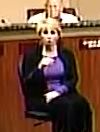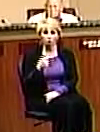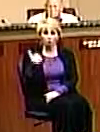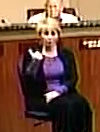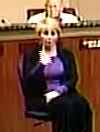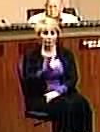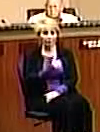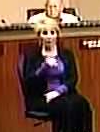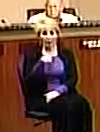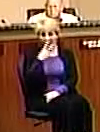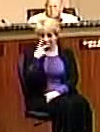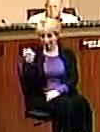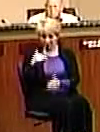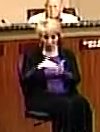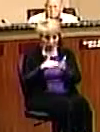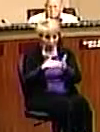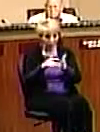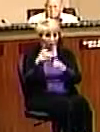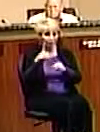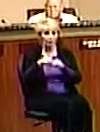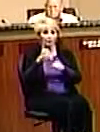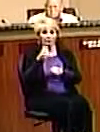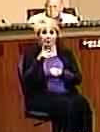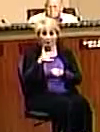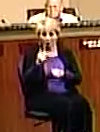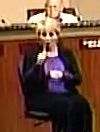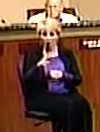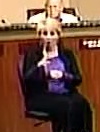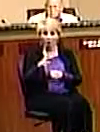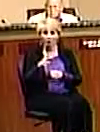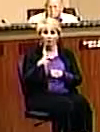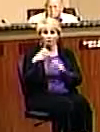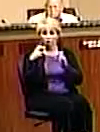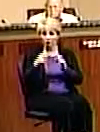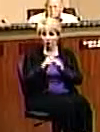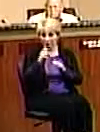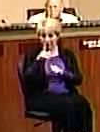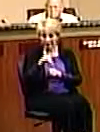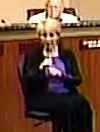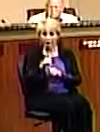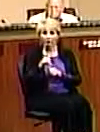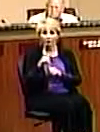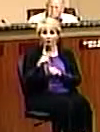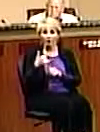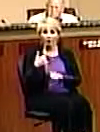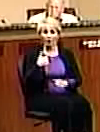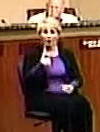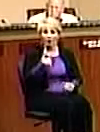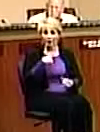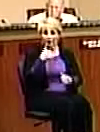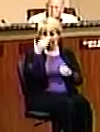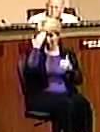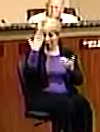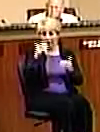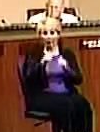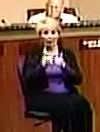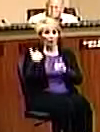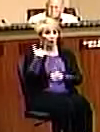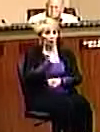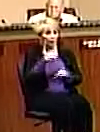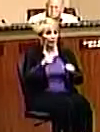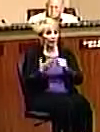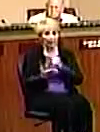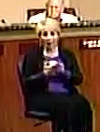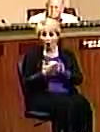we're around. I see you a lot. You're in City Hall. Sit down with Sally, and you know, I don't know how we can help